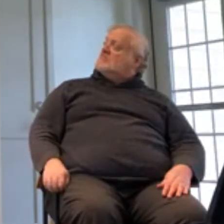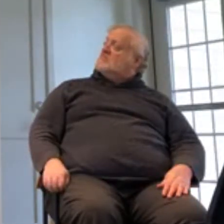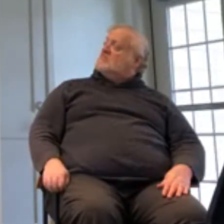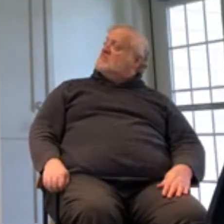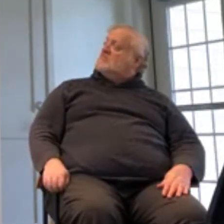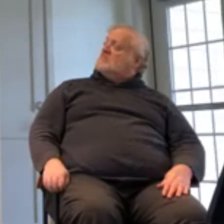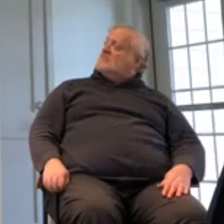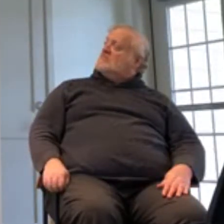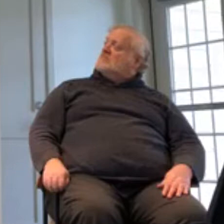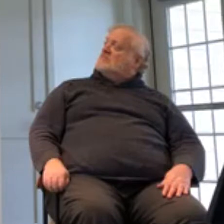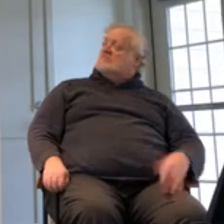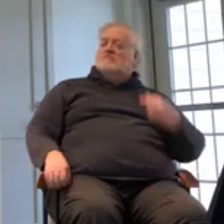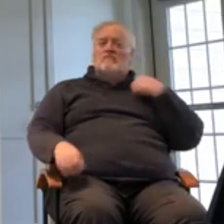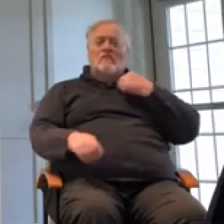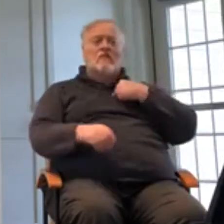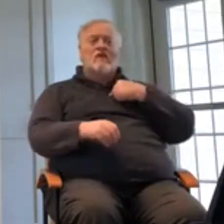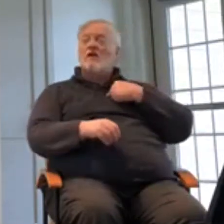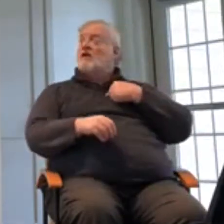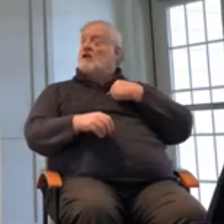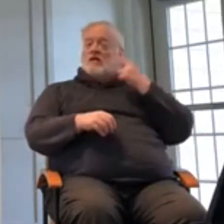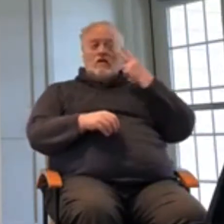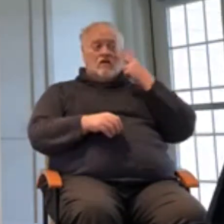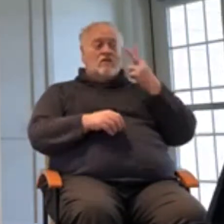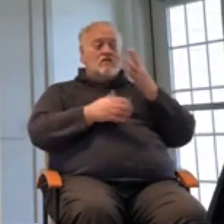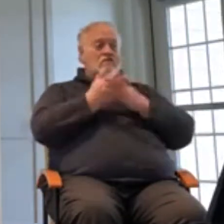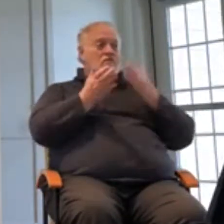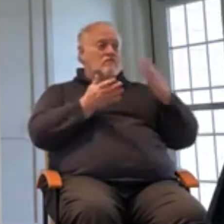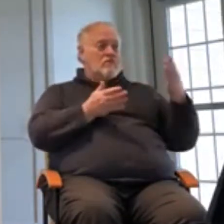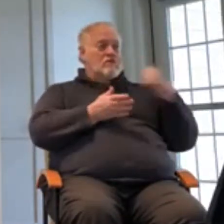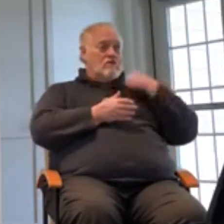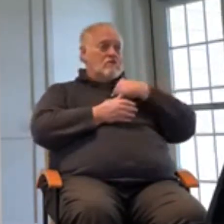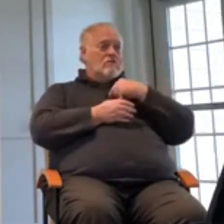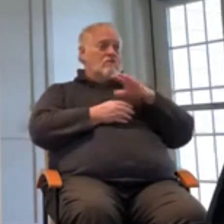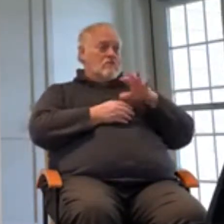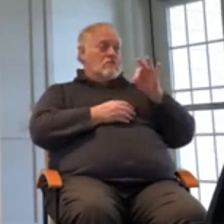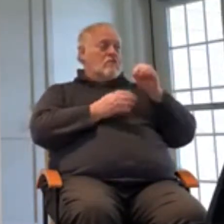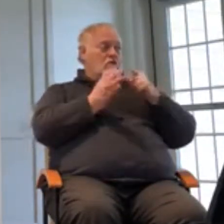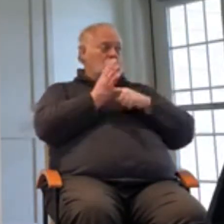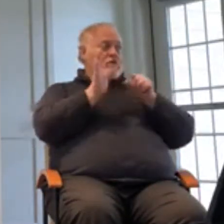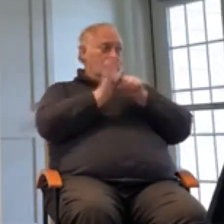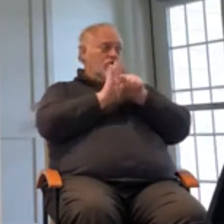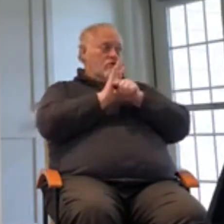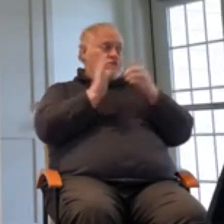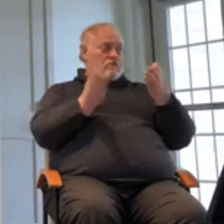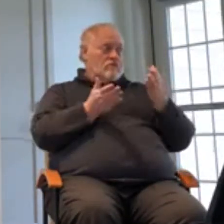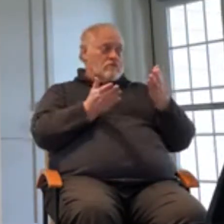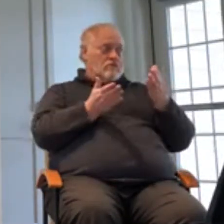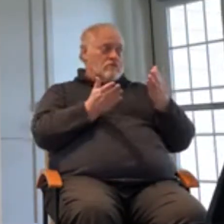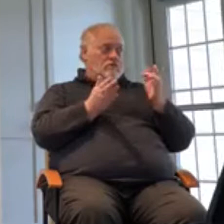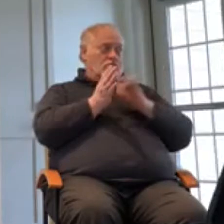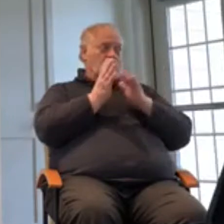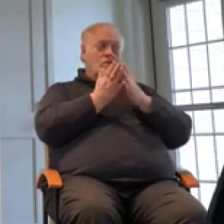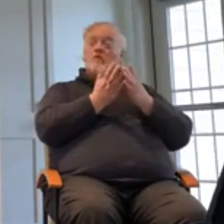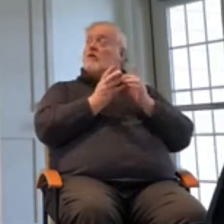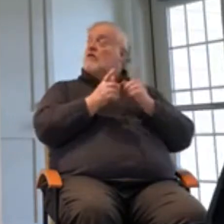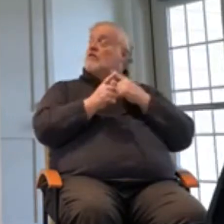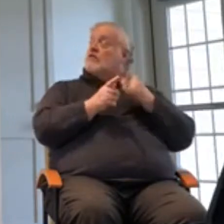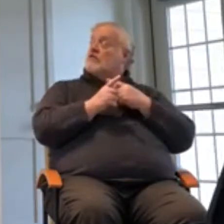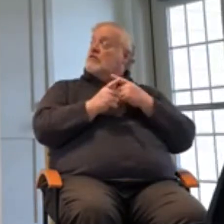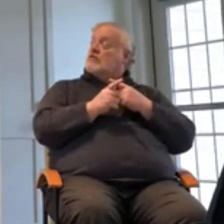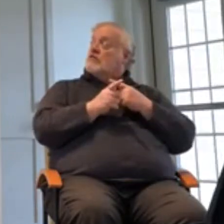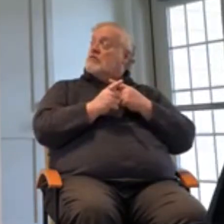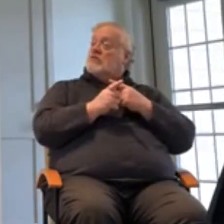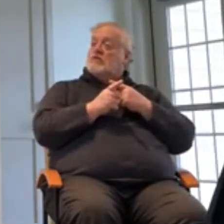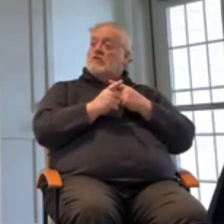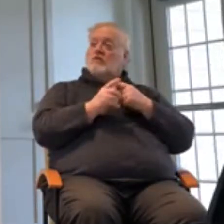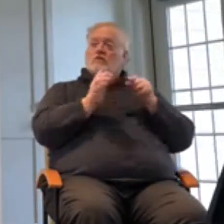all. As we always do, let's look at some things that we have found in this passage of Scripture. First of all, in